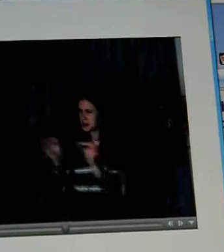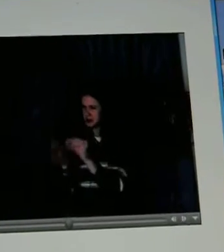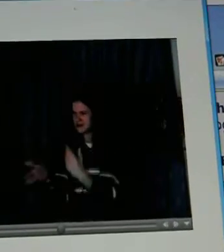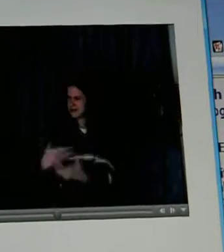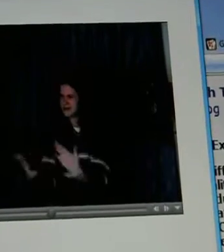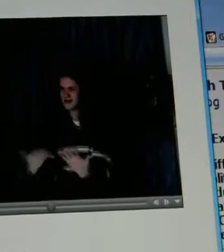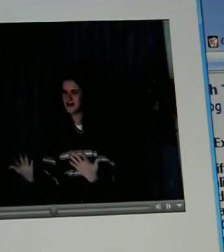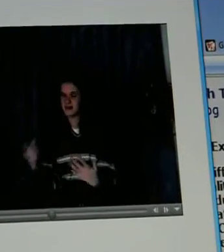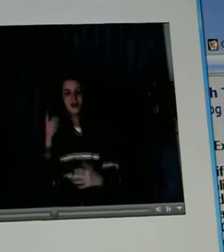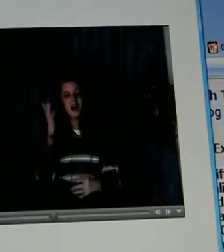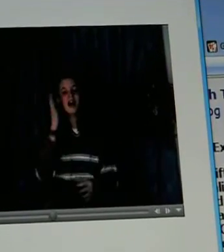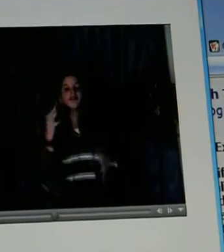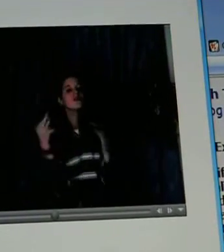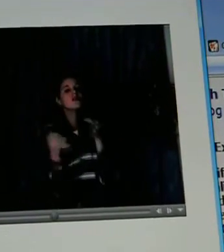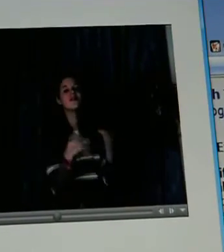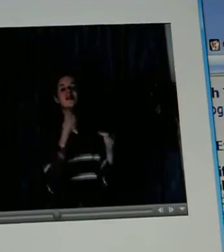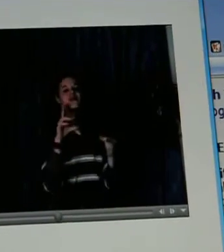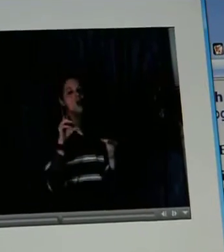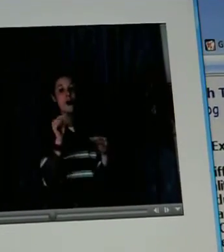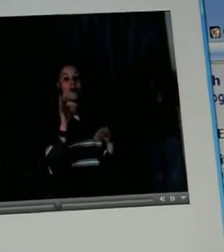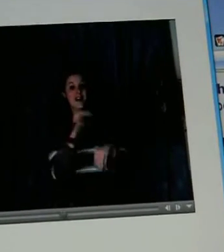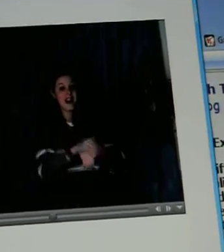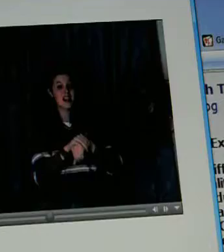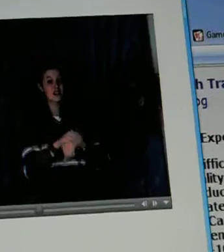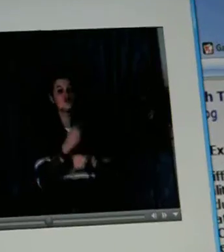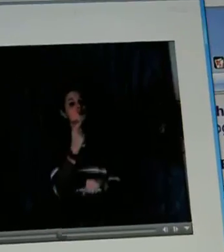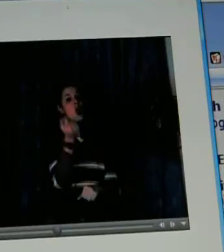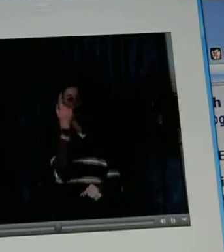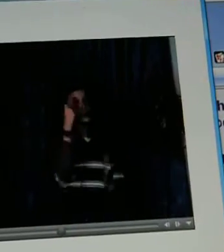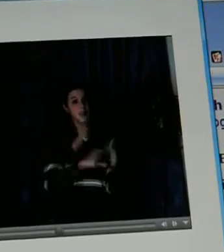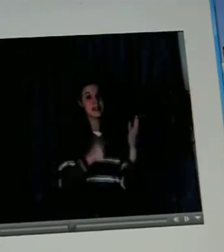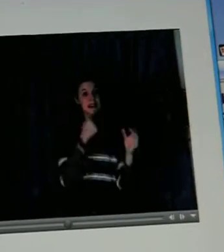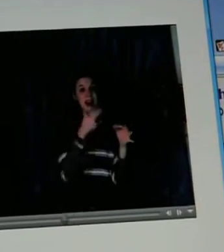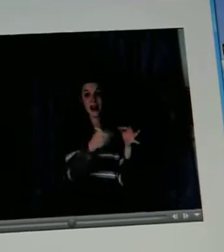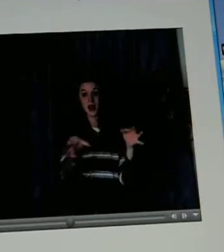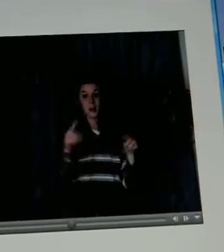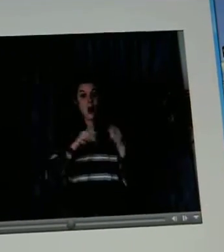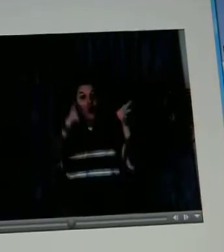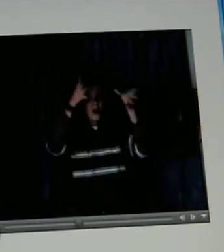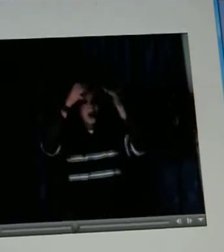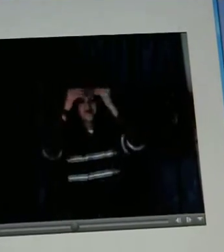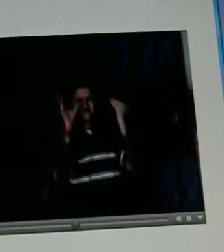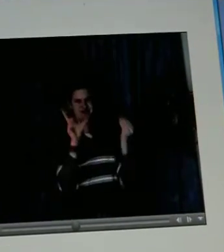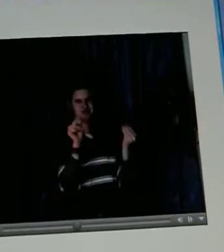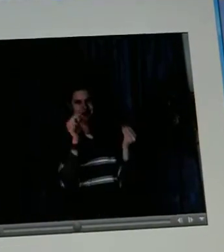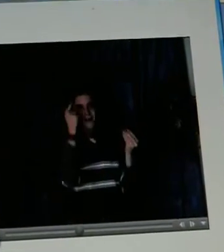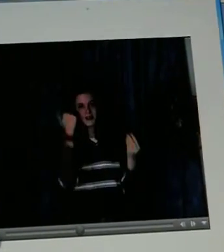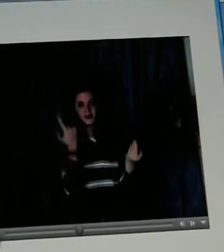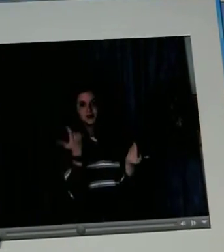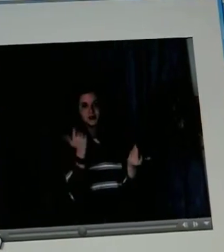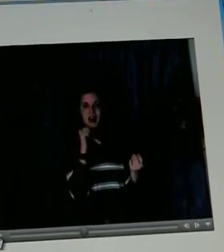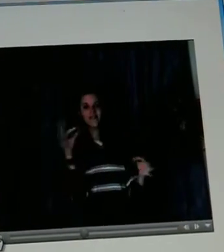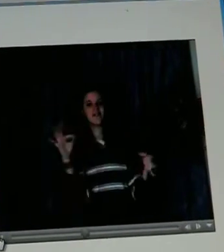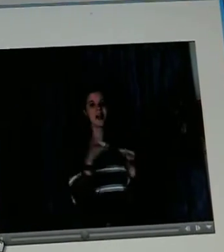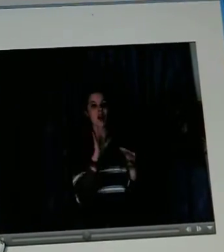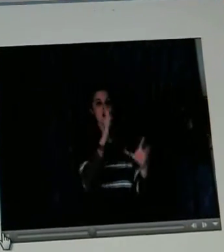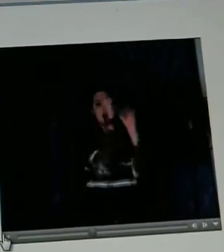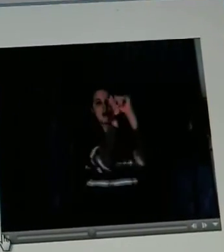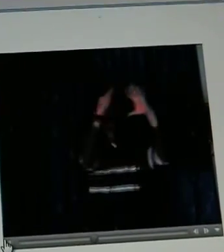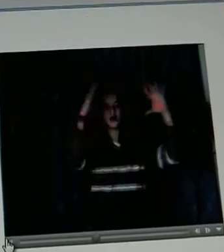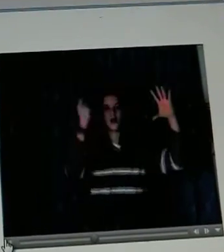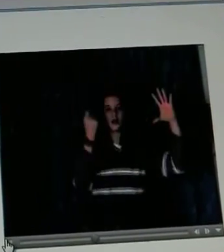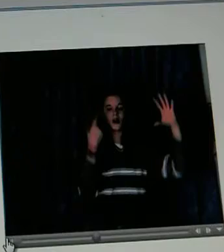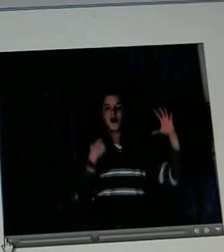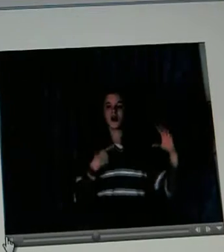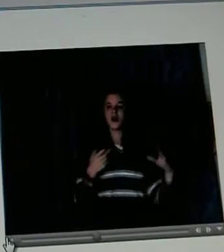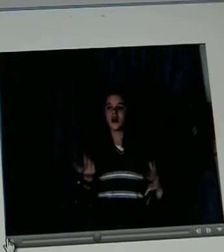explain to the teachers that the difference between English and ASL and how the word order and the structure of the sentences is different. And even